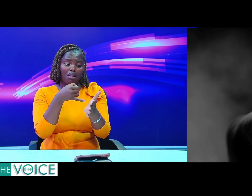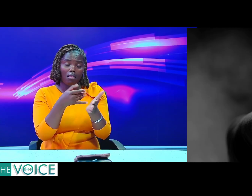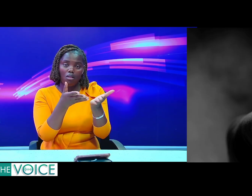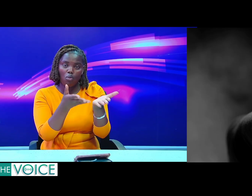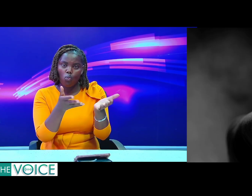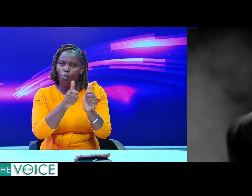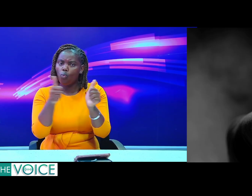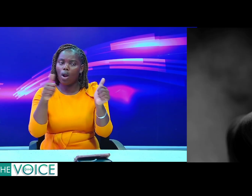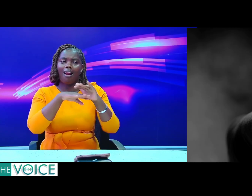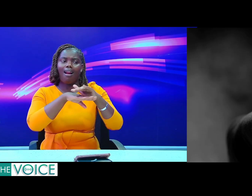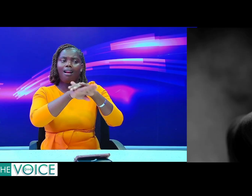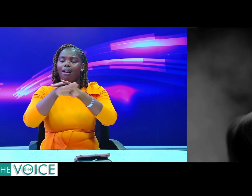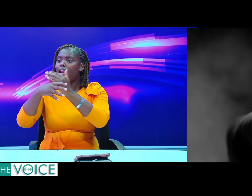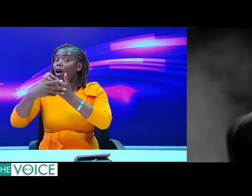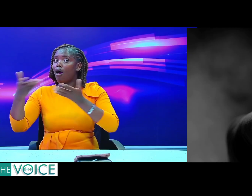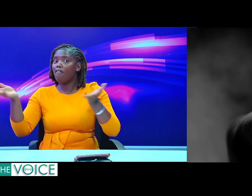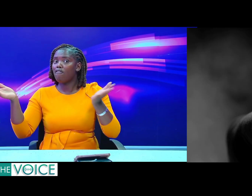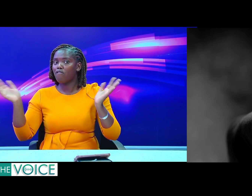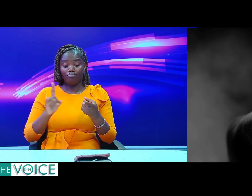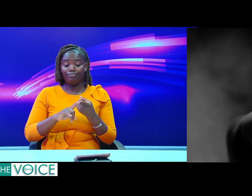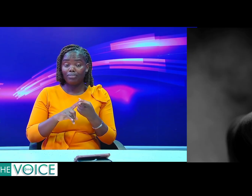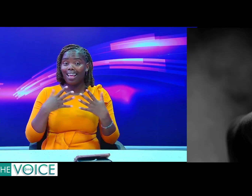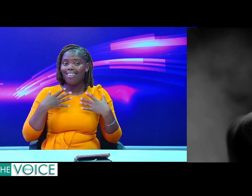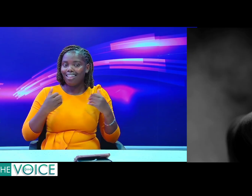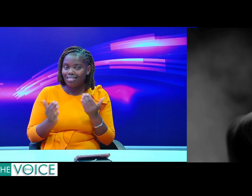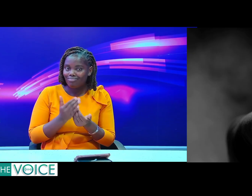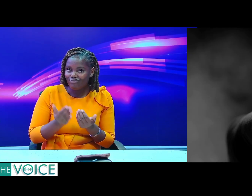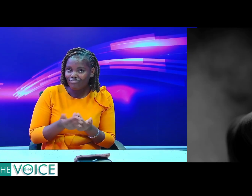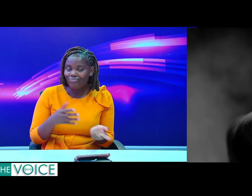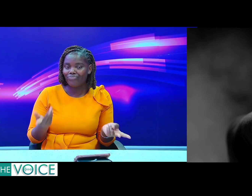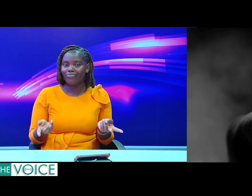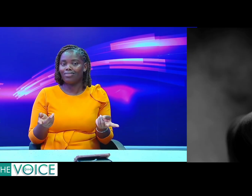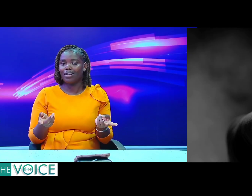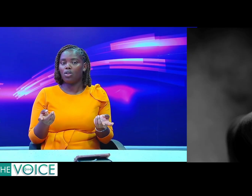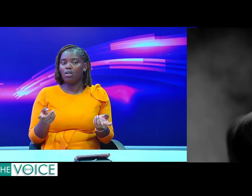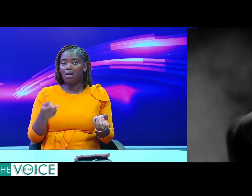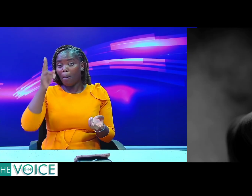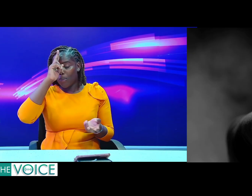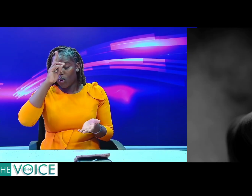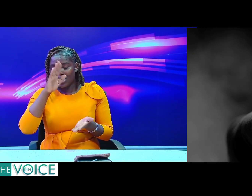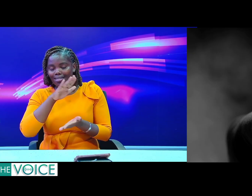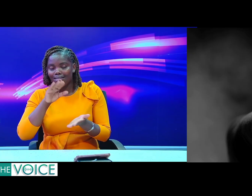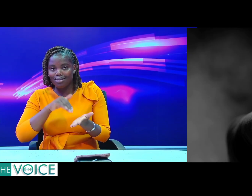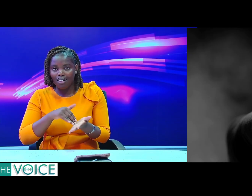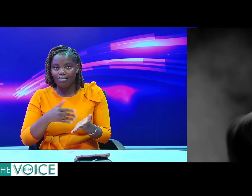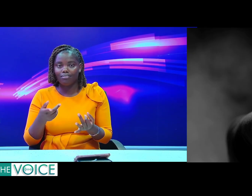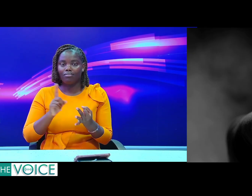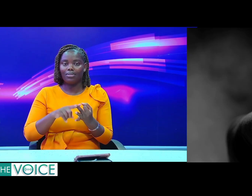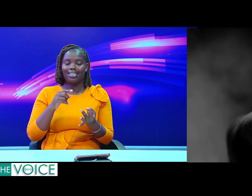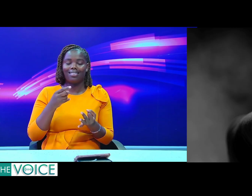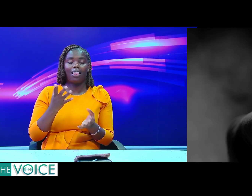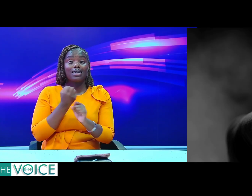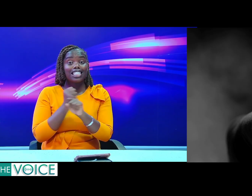disability, and inclusion. We need to have places that are accessible for them everywhere. In the